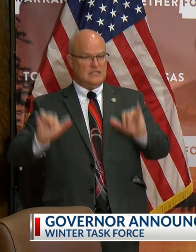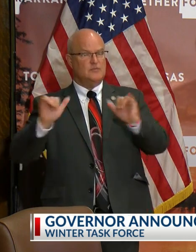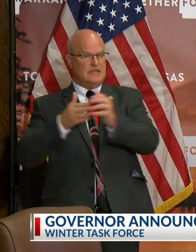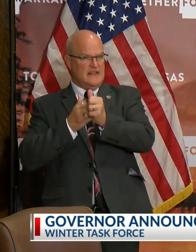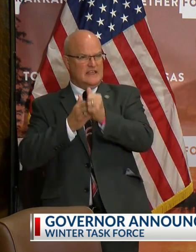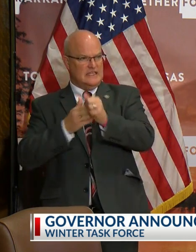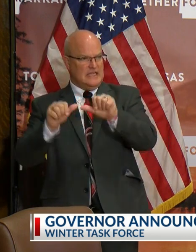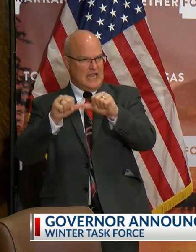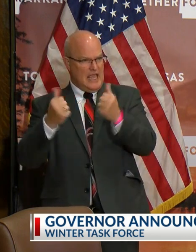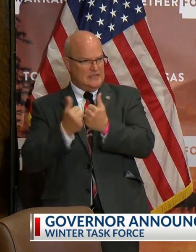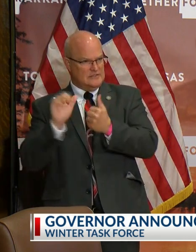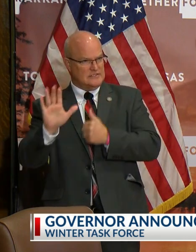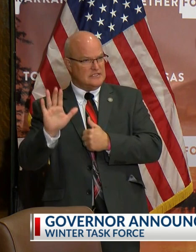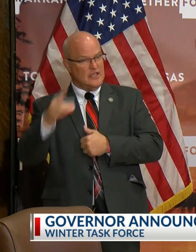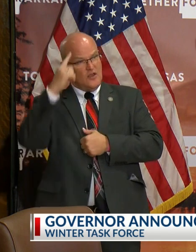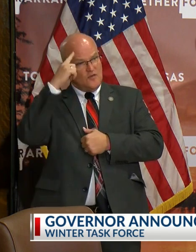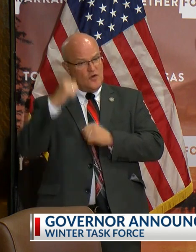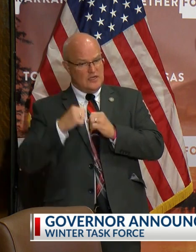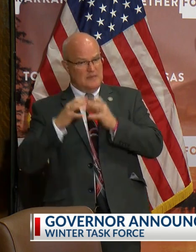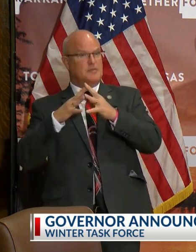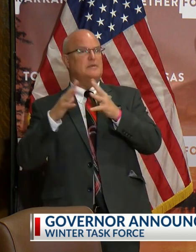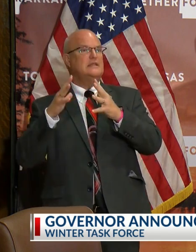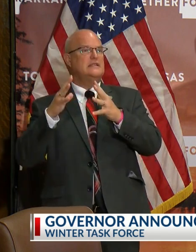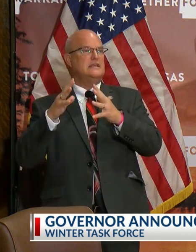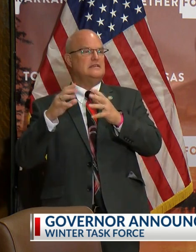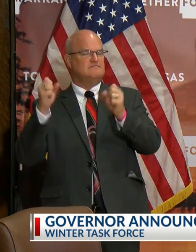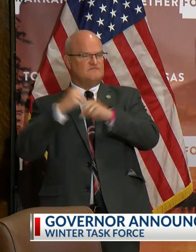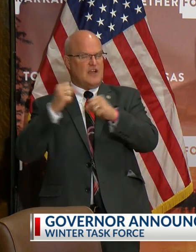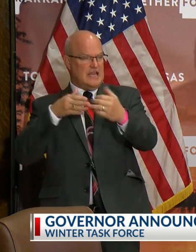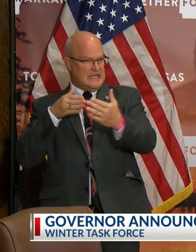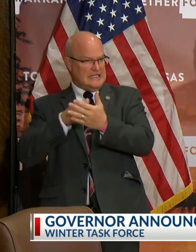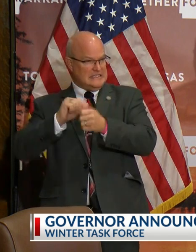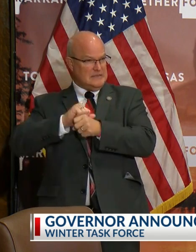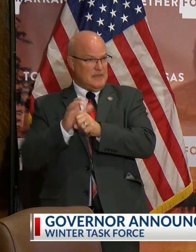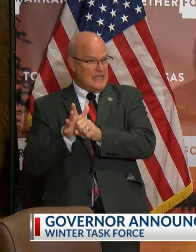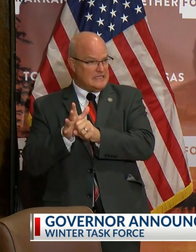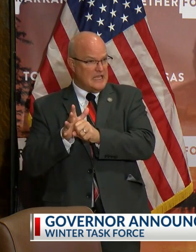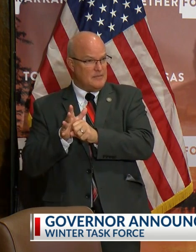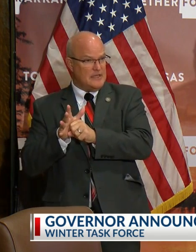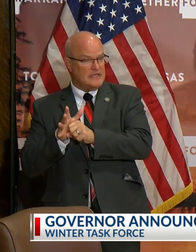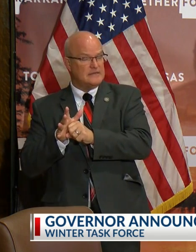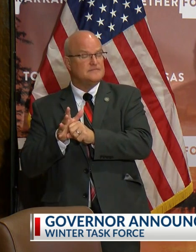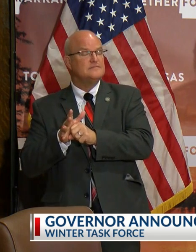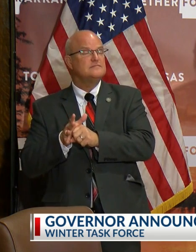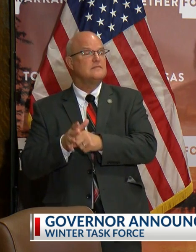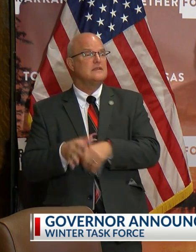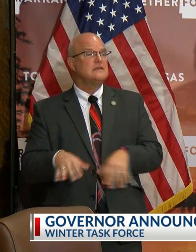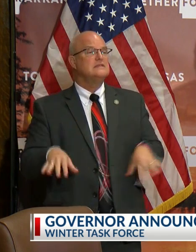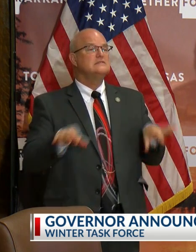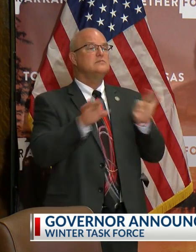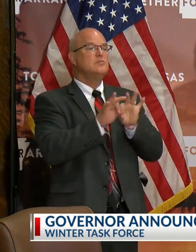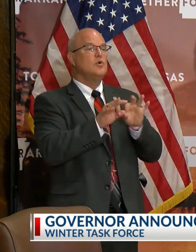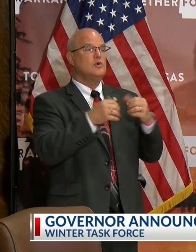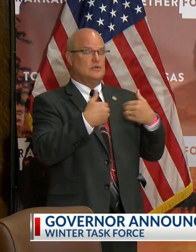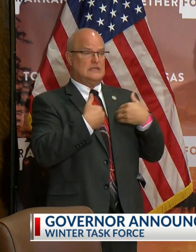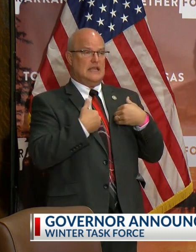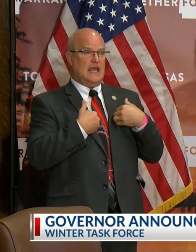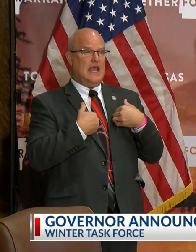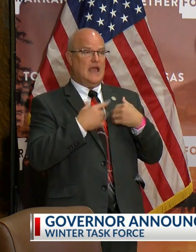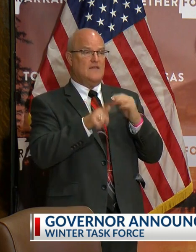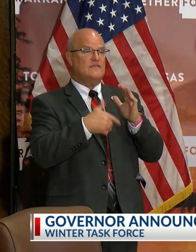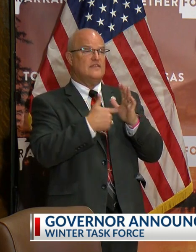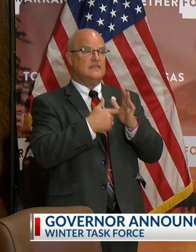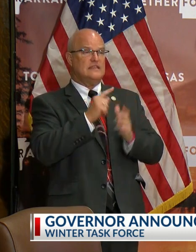lead agency for implementing our fight against the pandemic, it is important to have